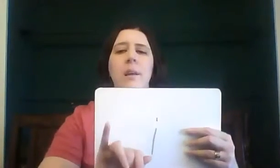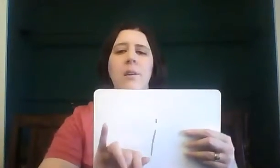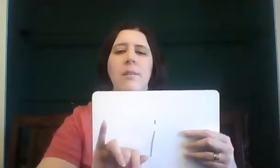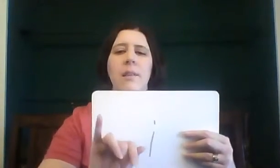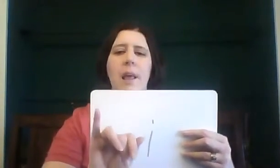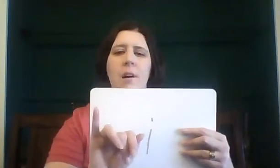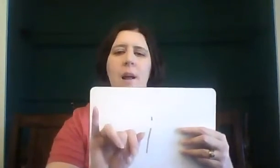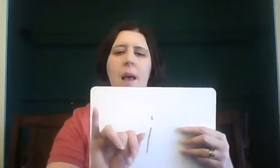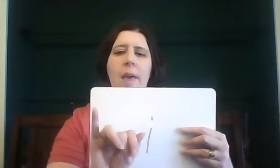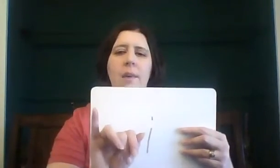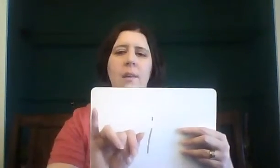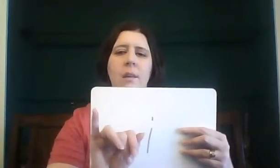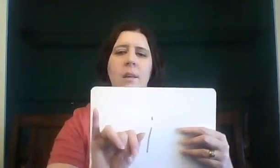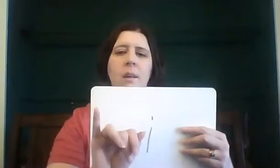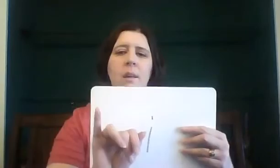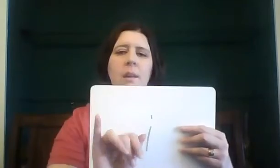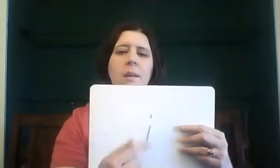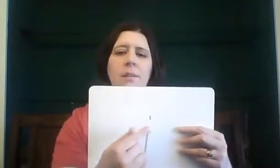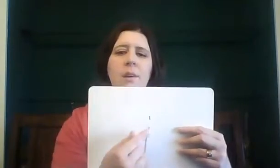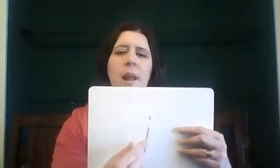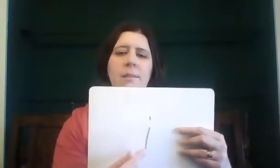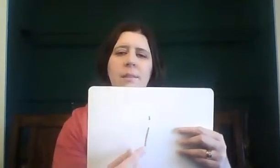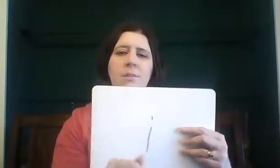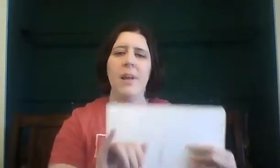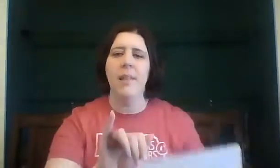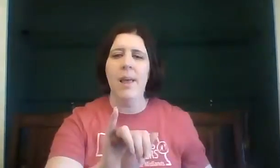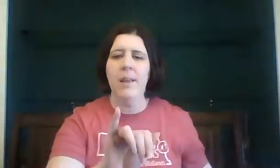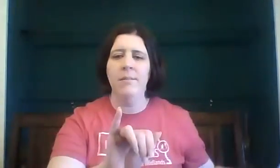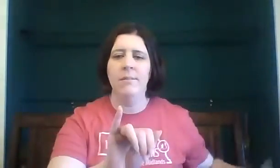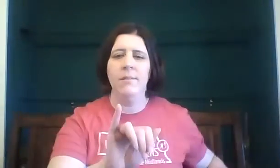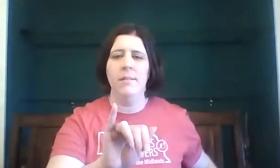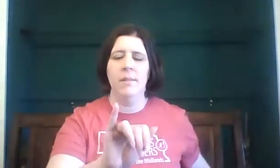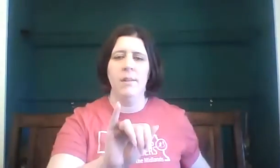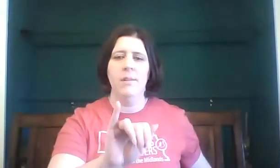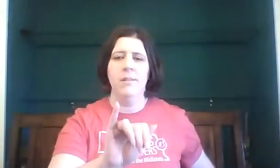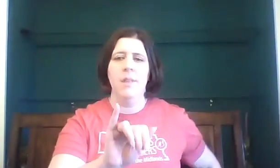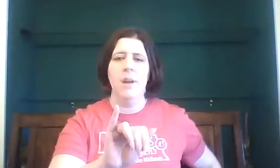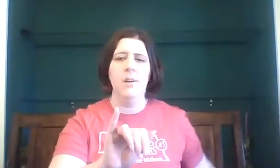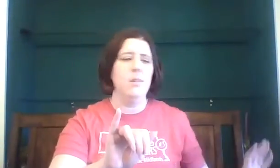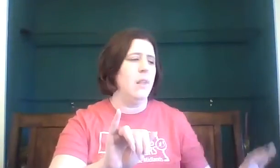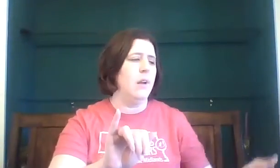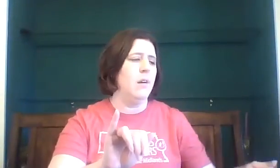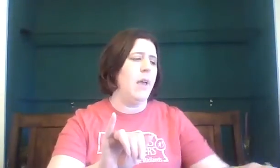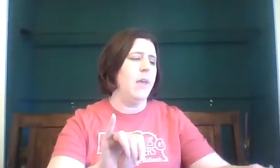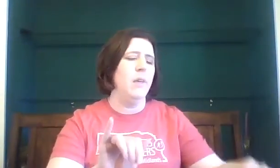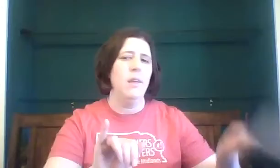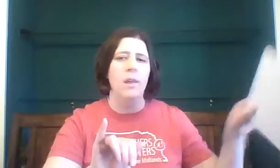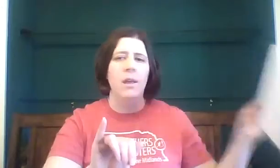here is the letter I. So it has the straight line. So there's your letter I.